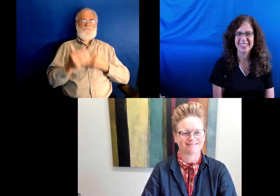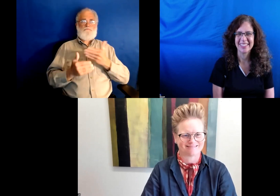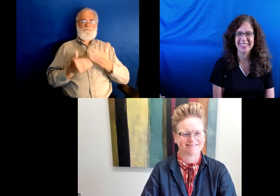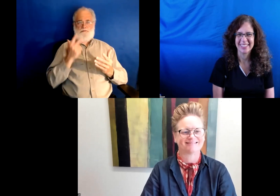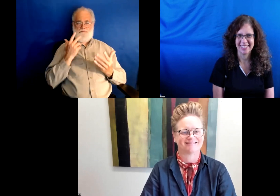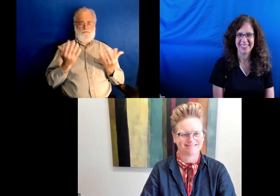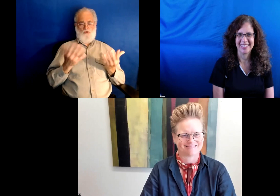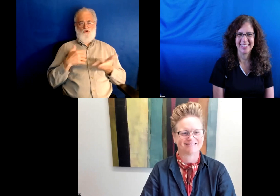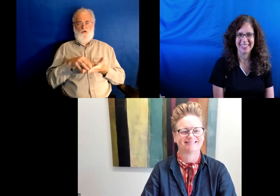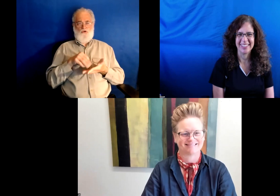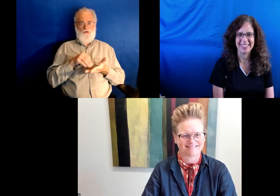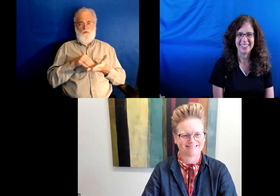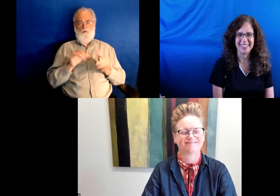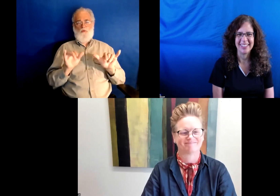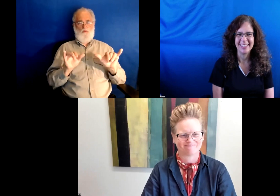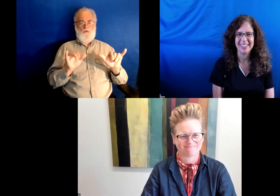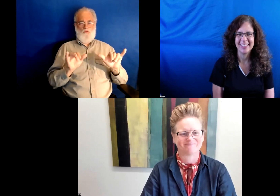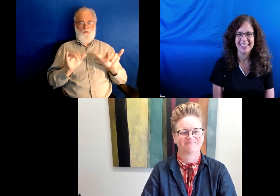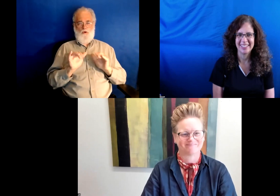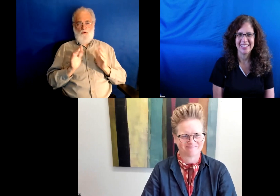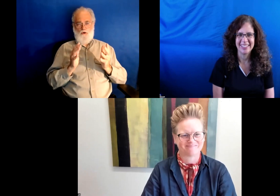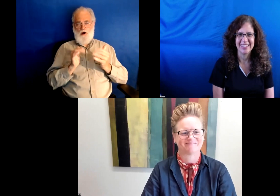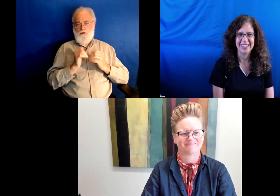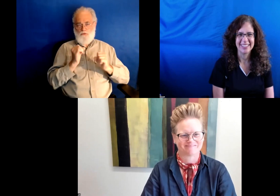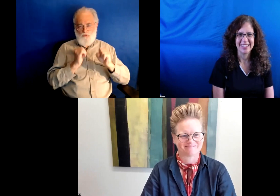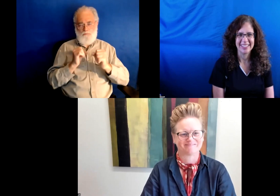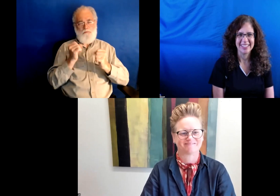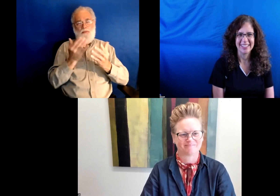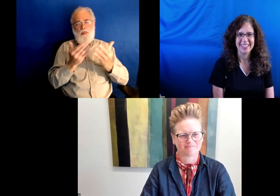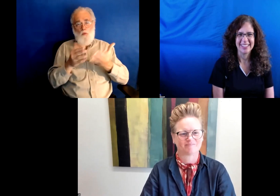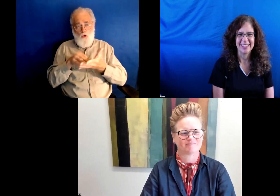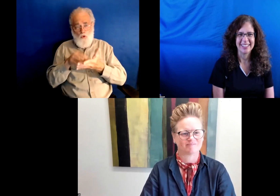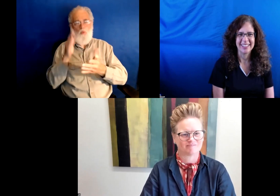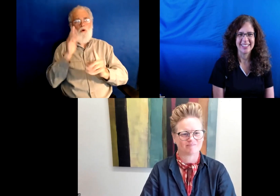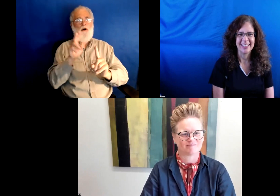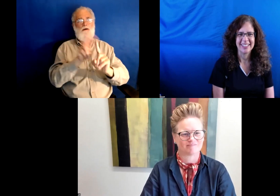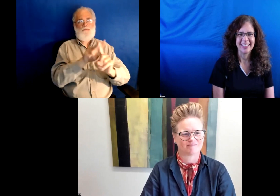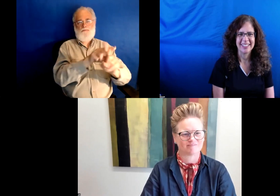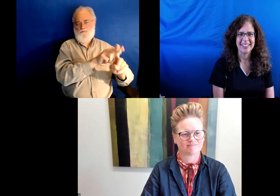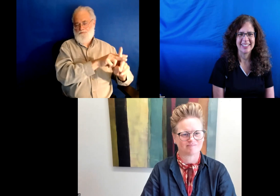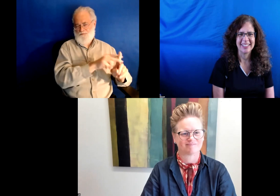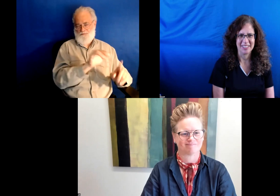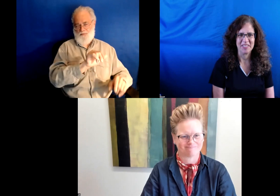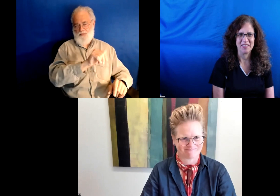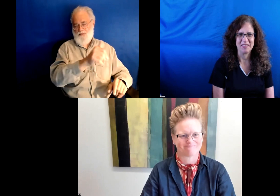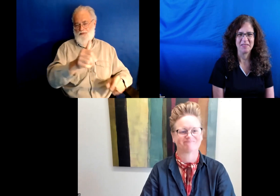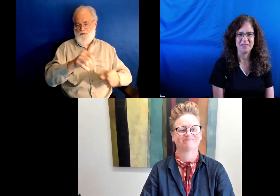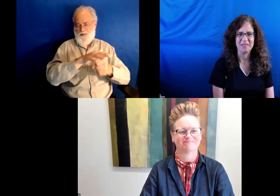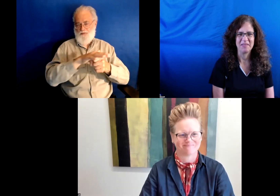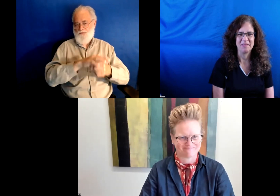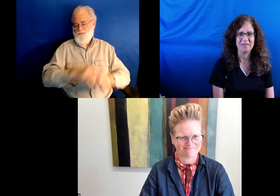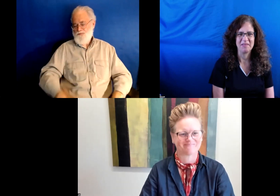So we're starting small and then going from there, and figuring out what we can learn, figuring out different strategies